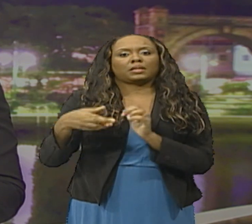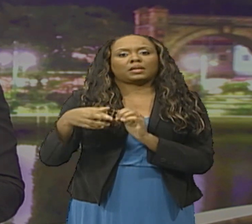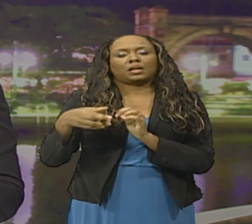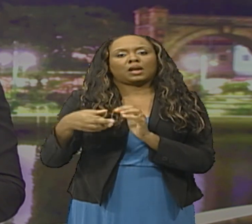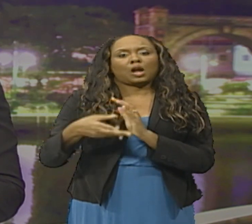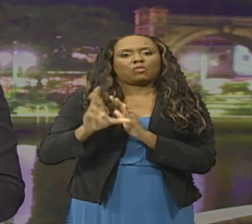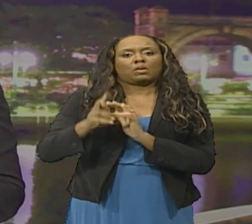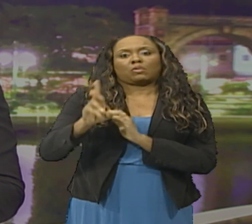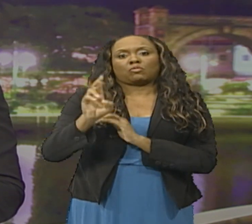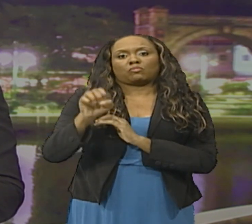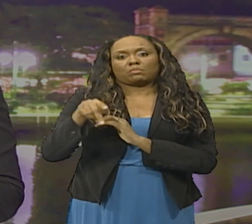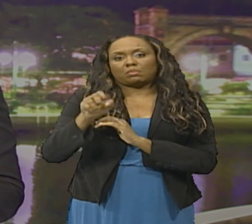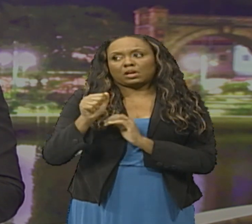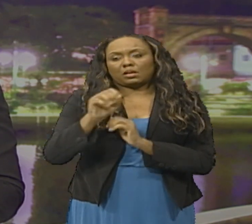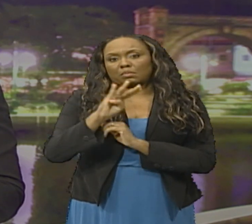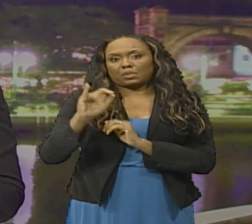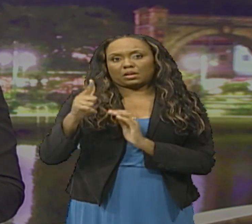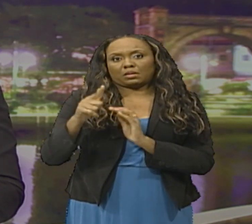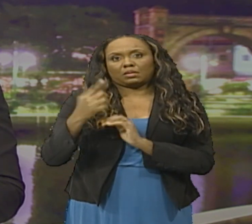Bill 2018.